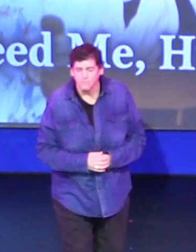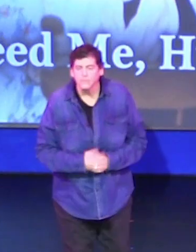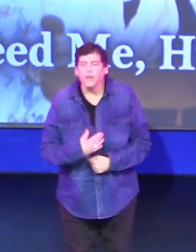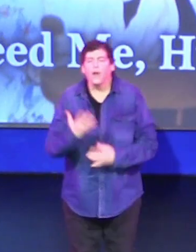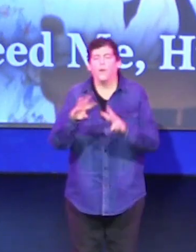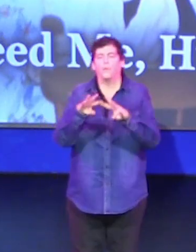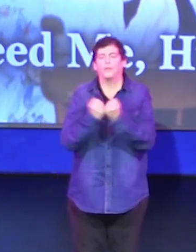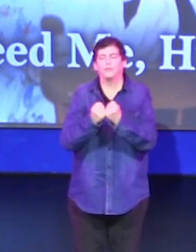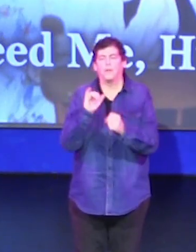it's here.